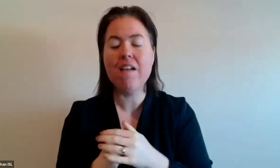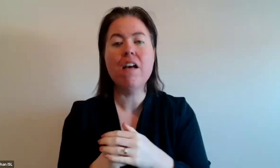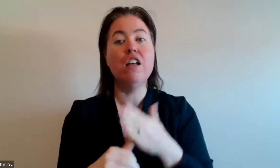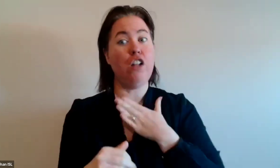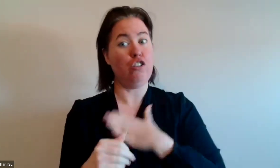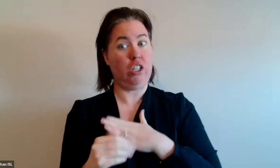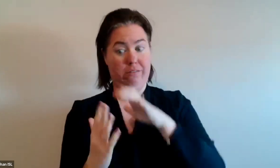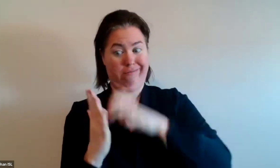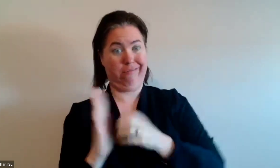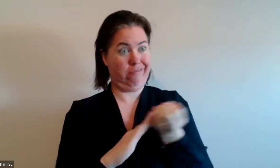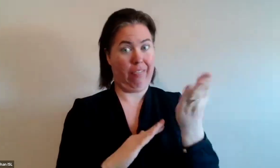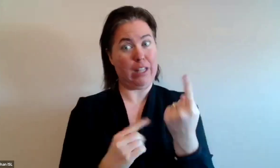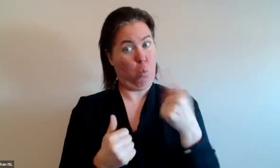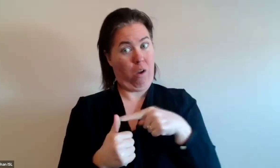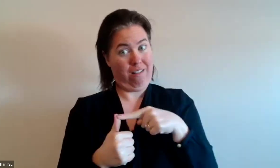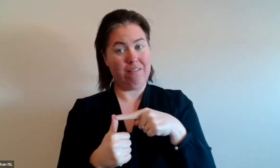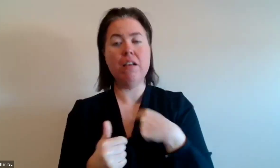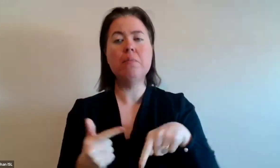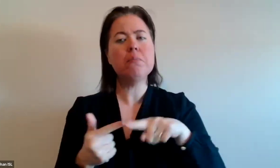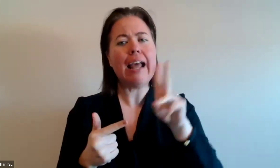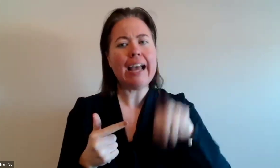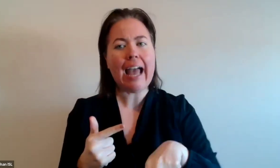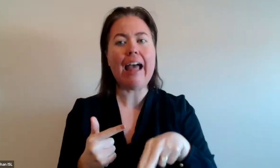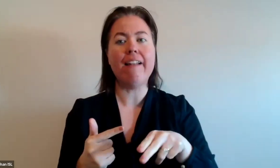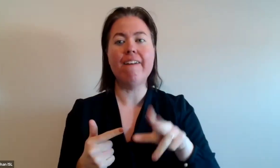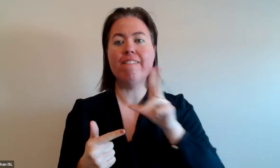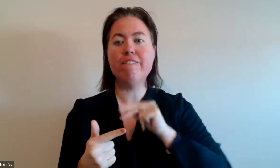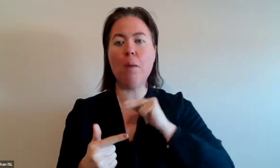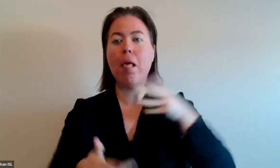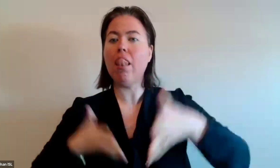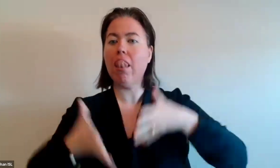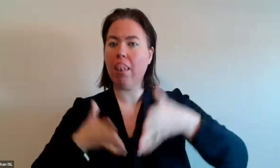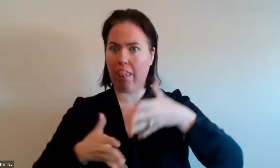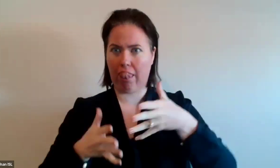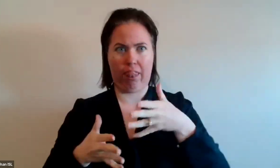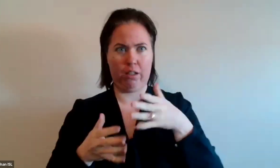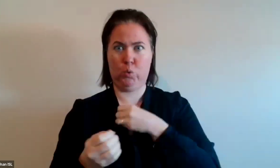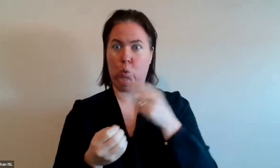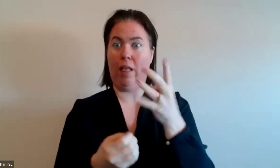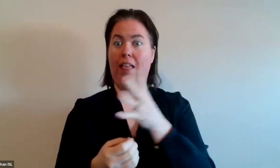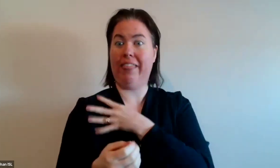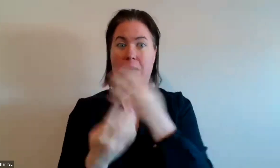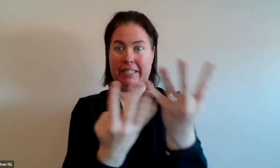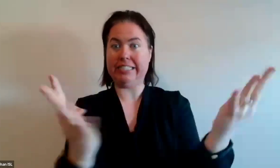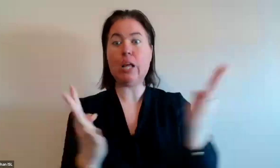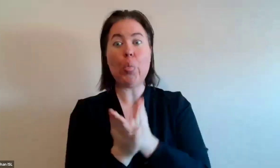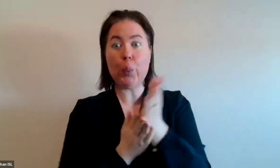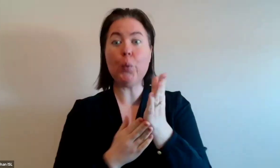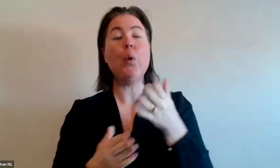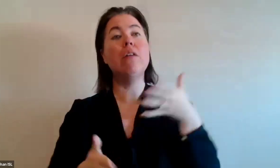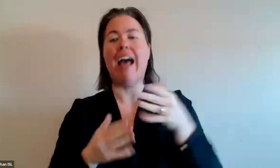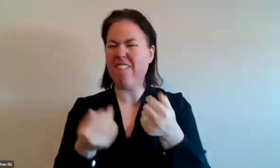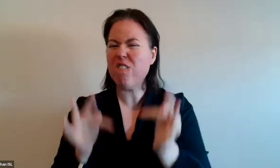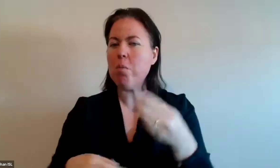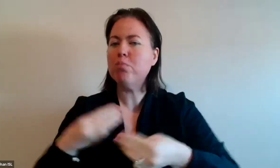step. There's also the opportunity to do a verbal briefing to the committee during the session. There is a formal